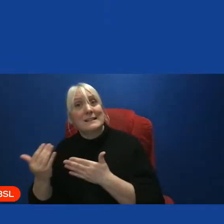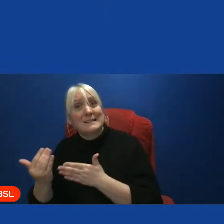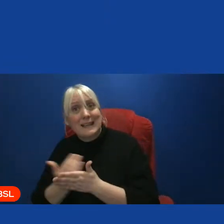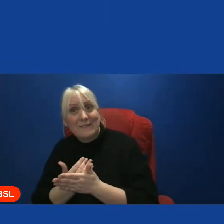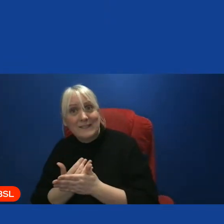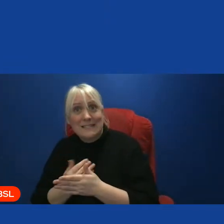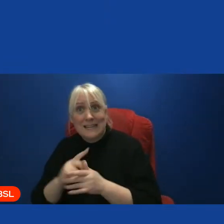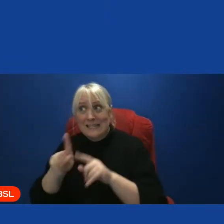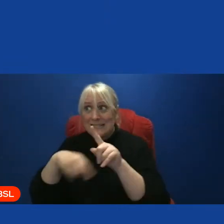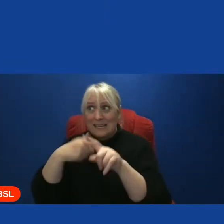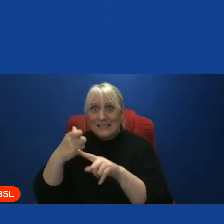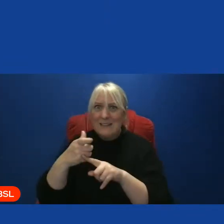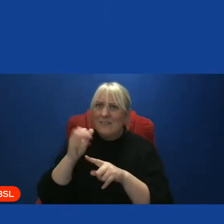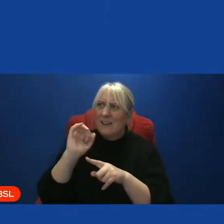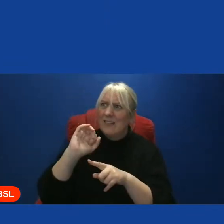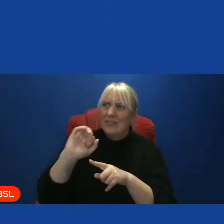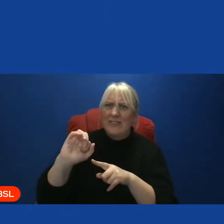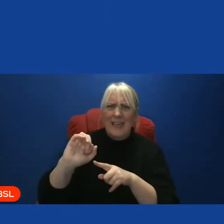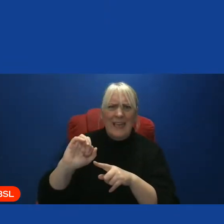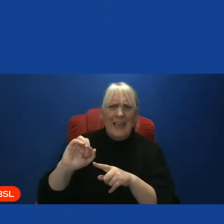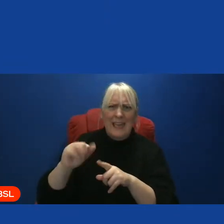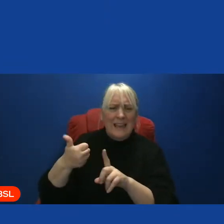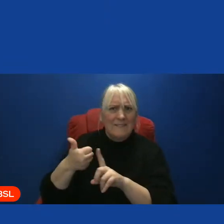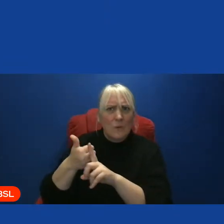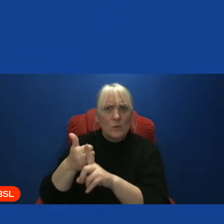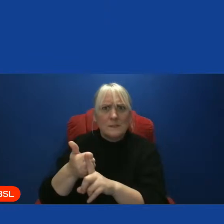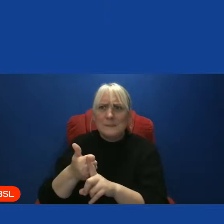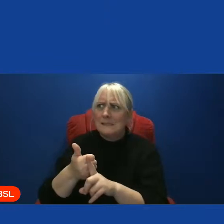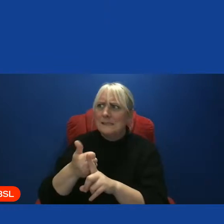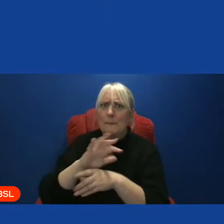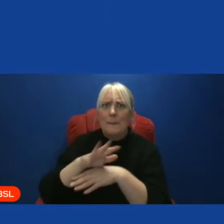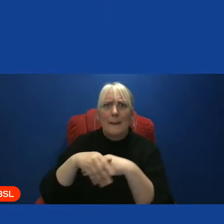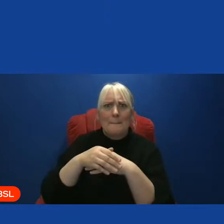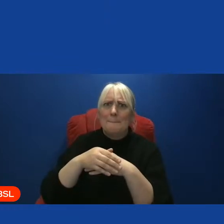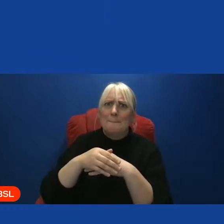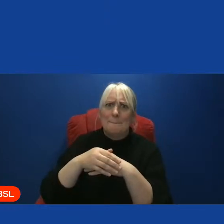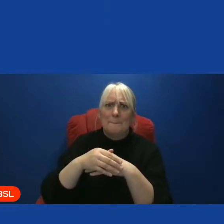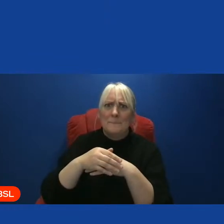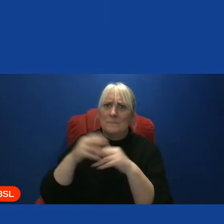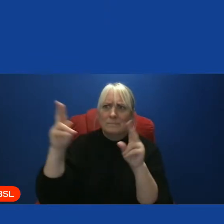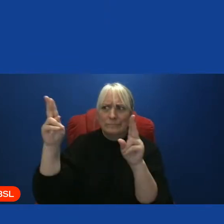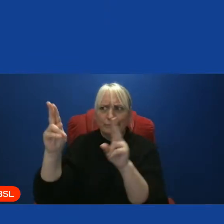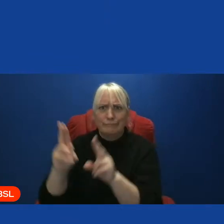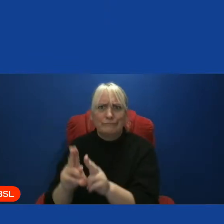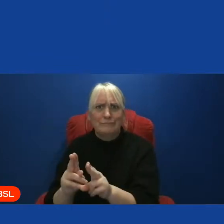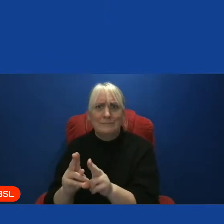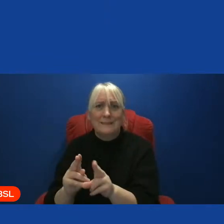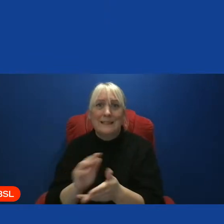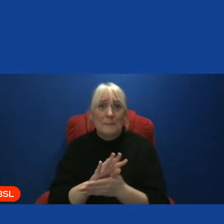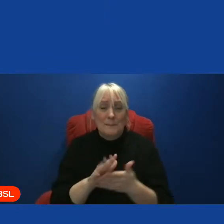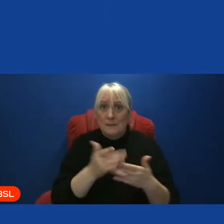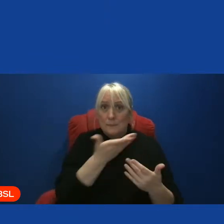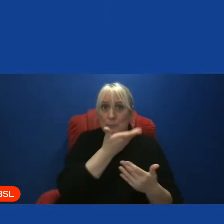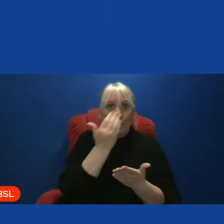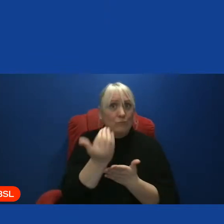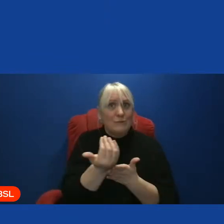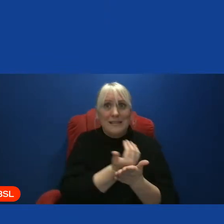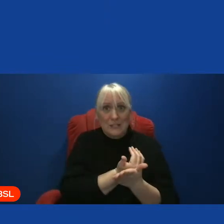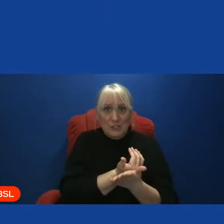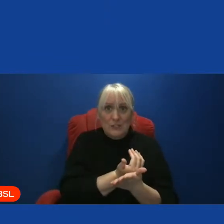eroded. This is going to allow employers to get away with dangerous conditions that disproportionately harm disabled